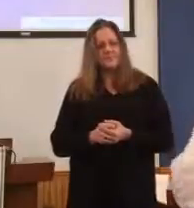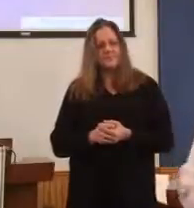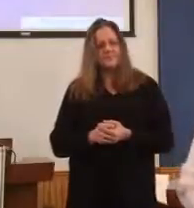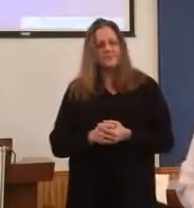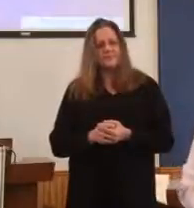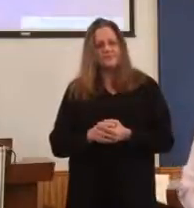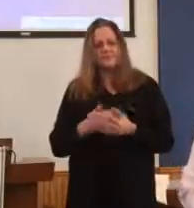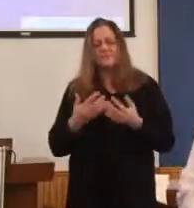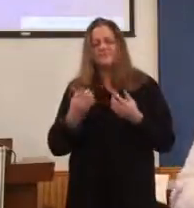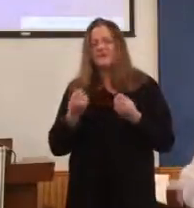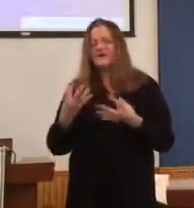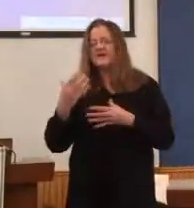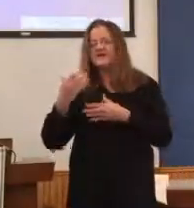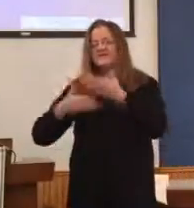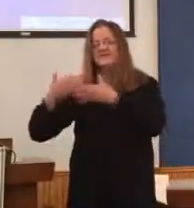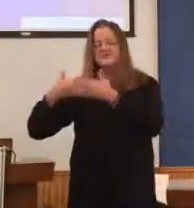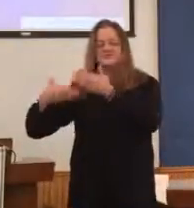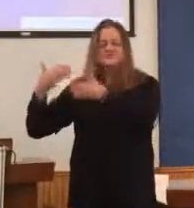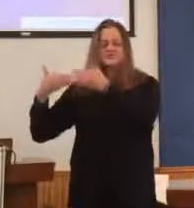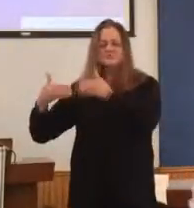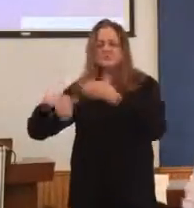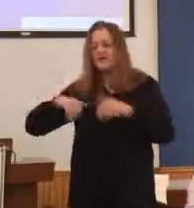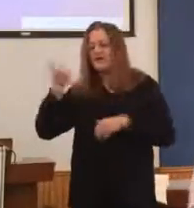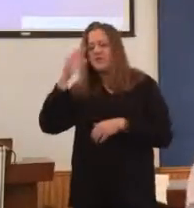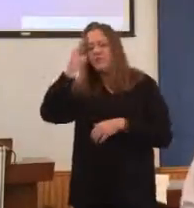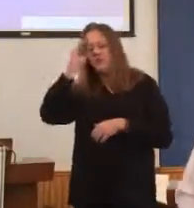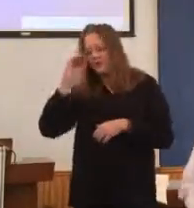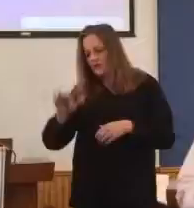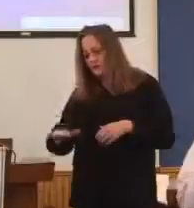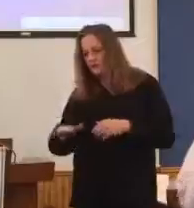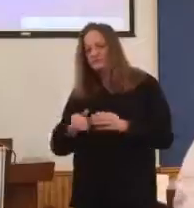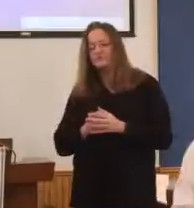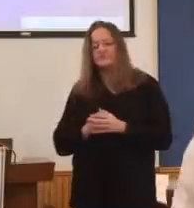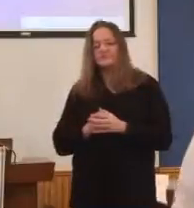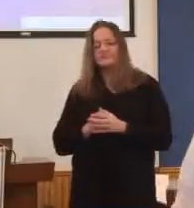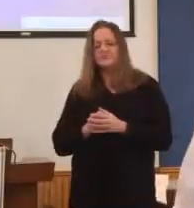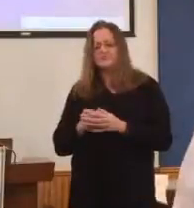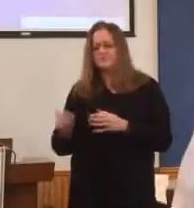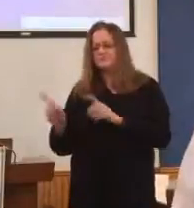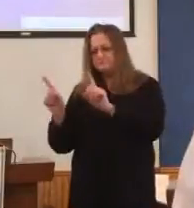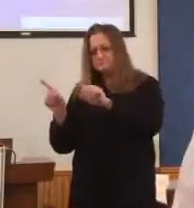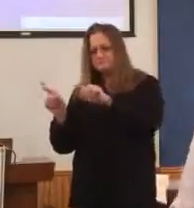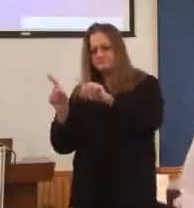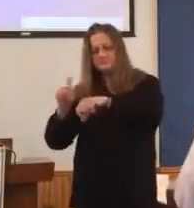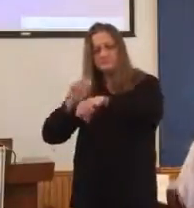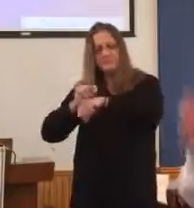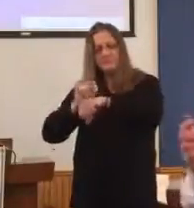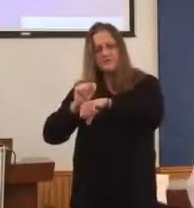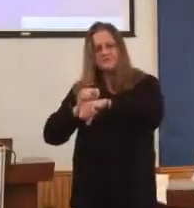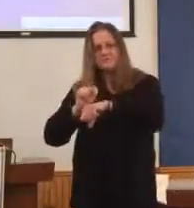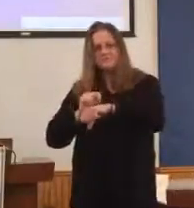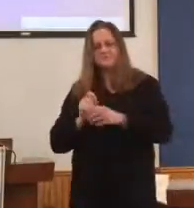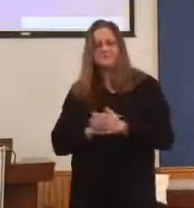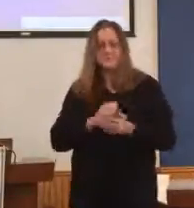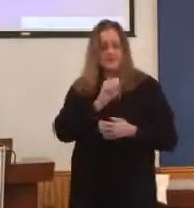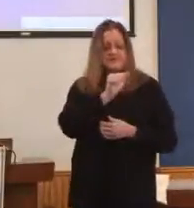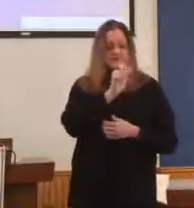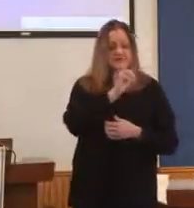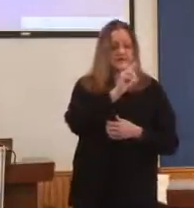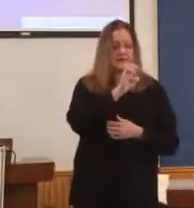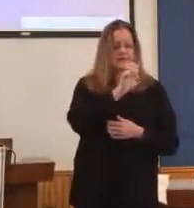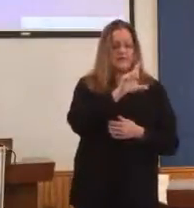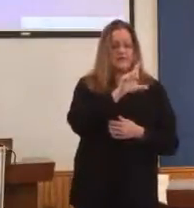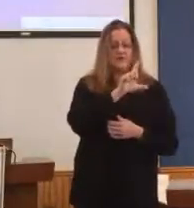Centuries before, there was another young boy who served at the temple. And Samuel was